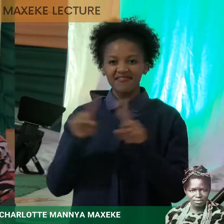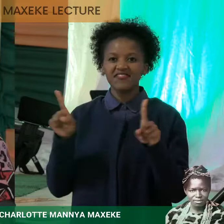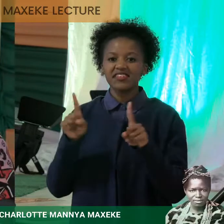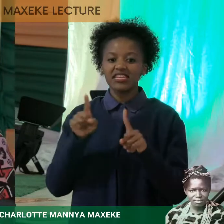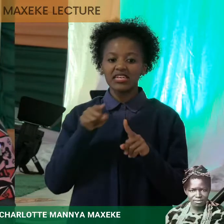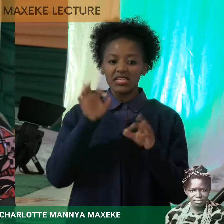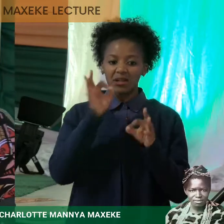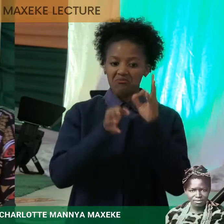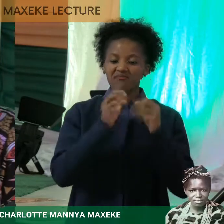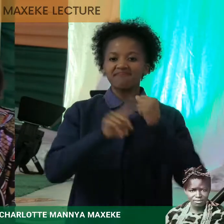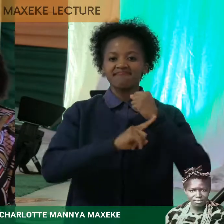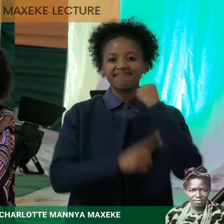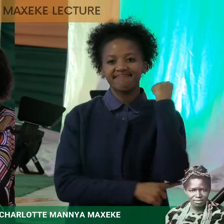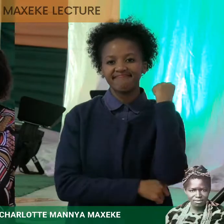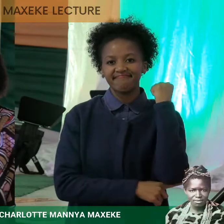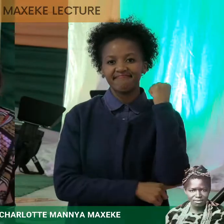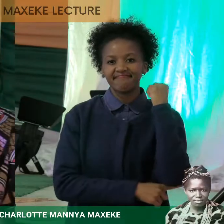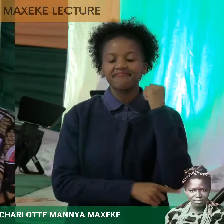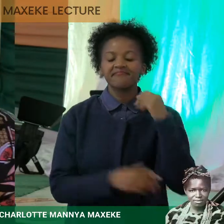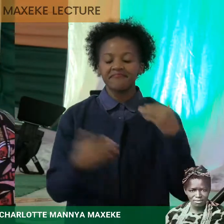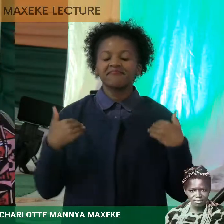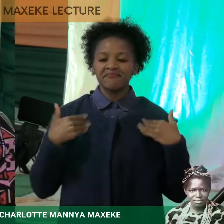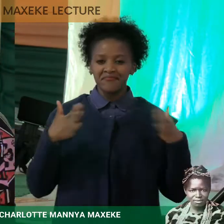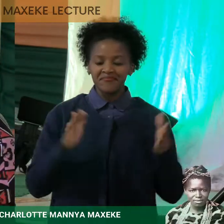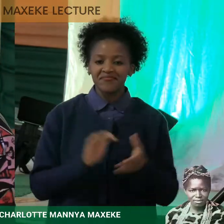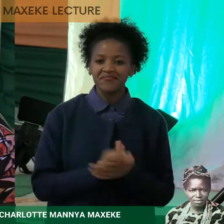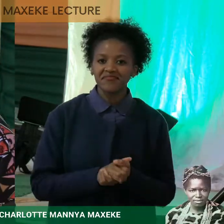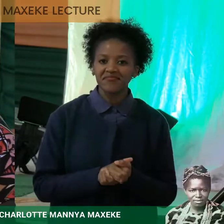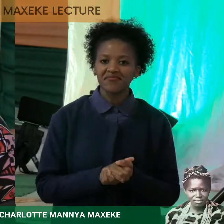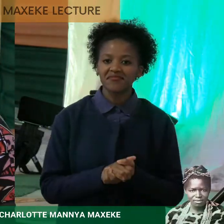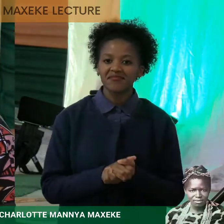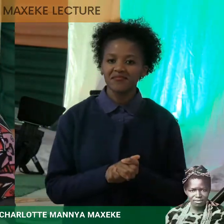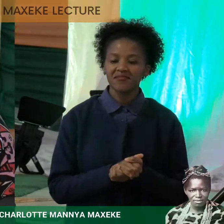end. So here we go.